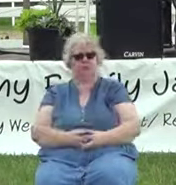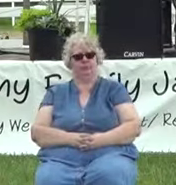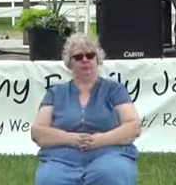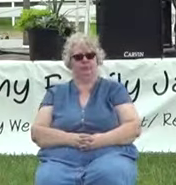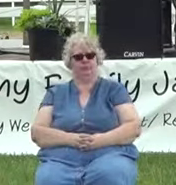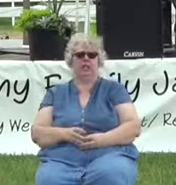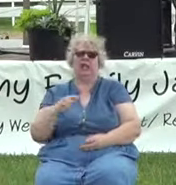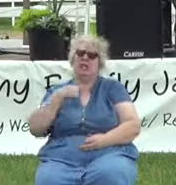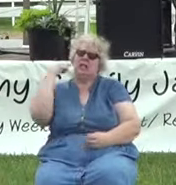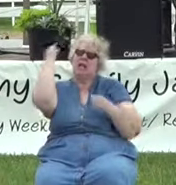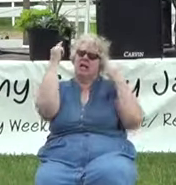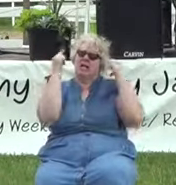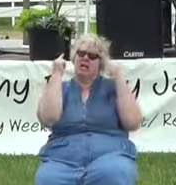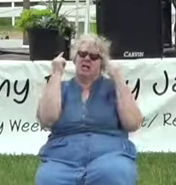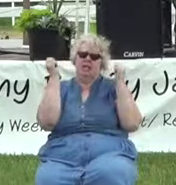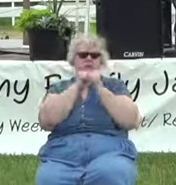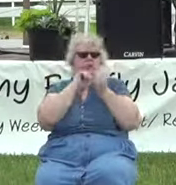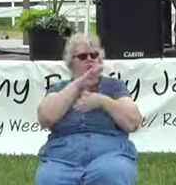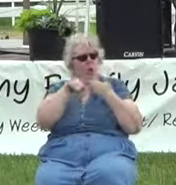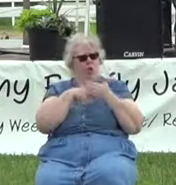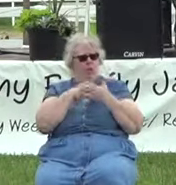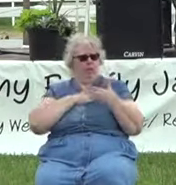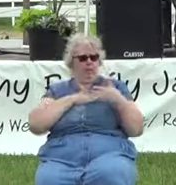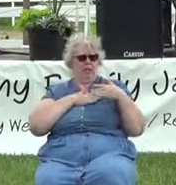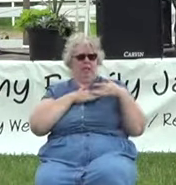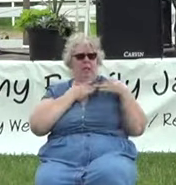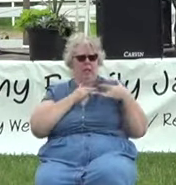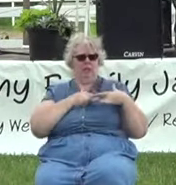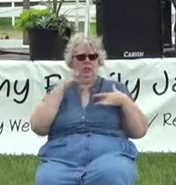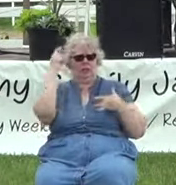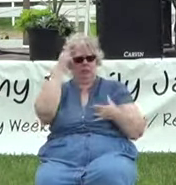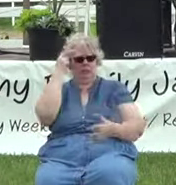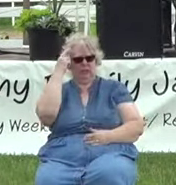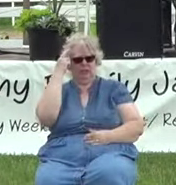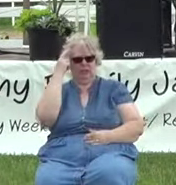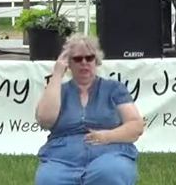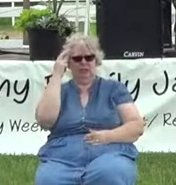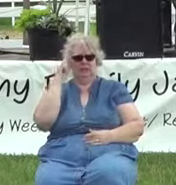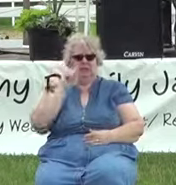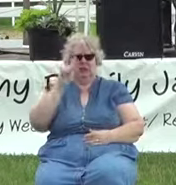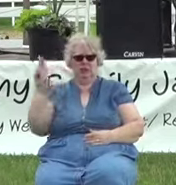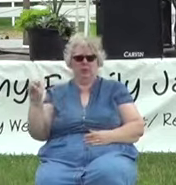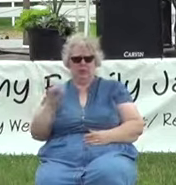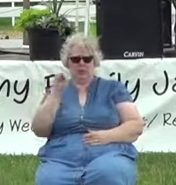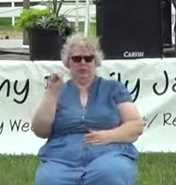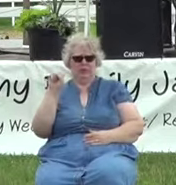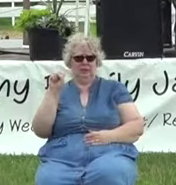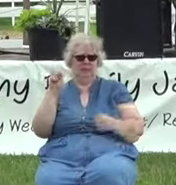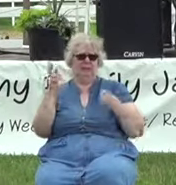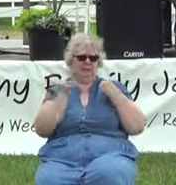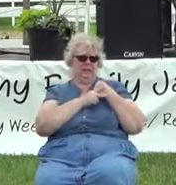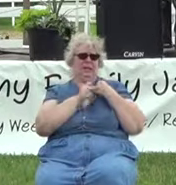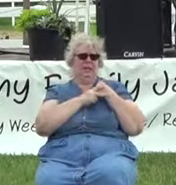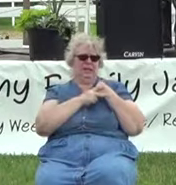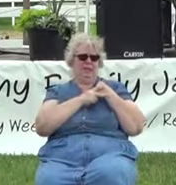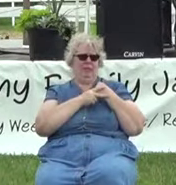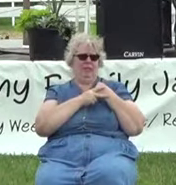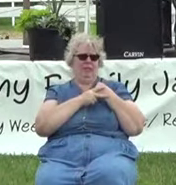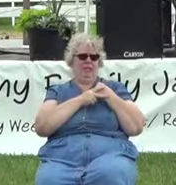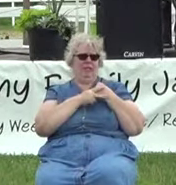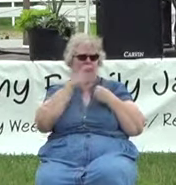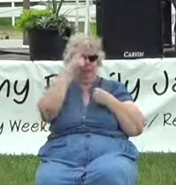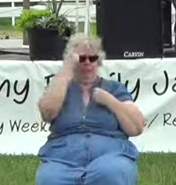And I think with all my heart, the reason the United States of America has been spared so far is because the